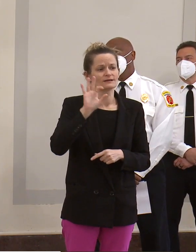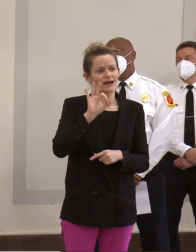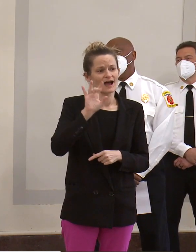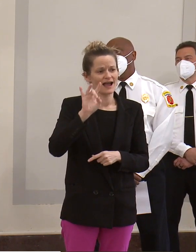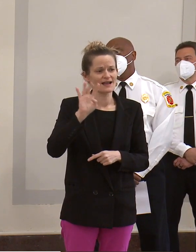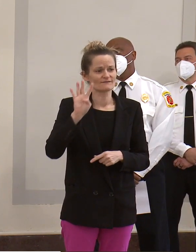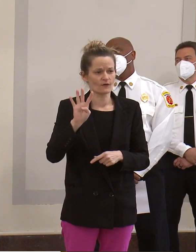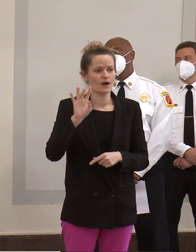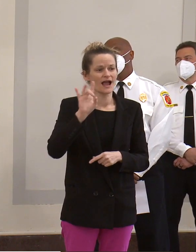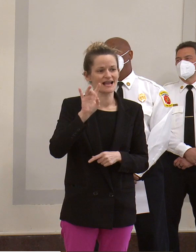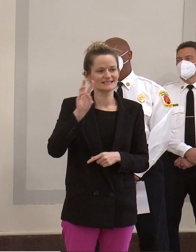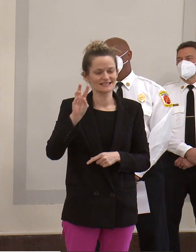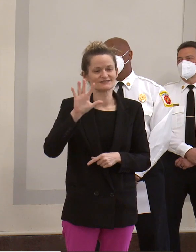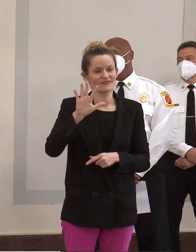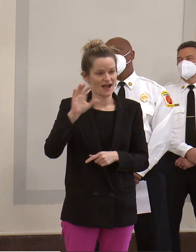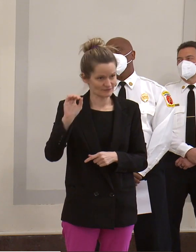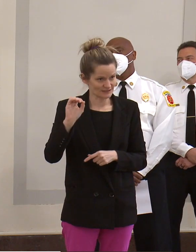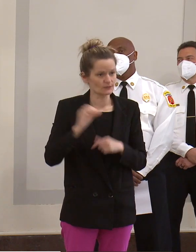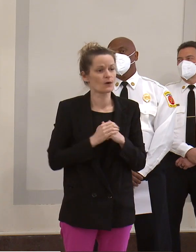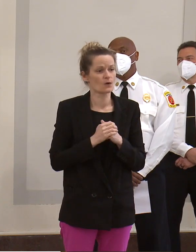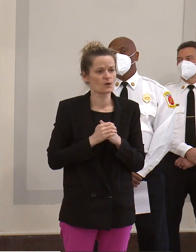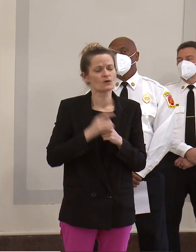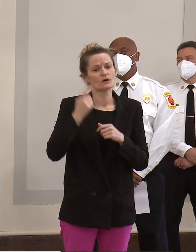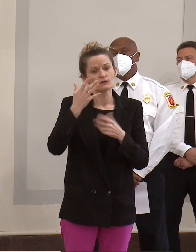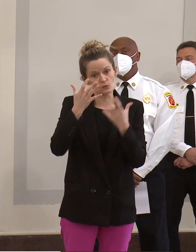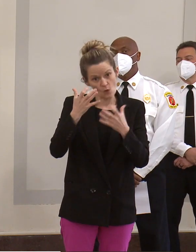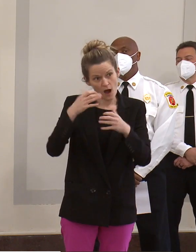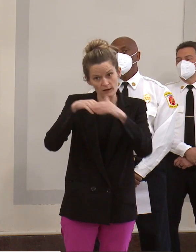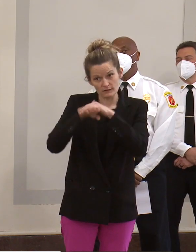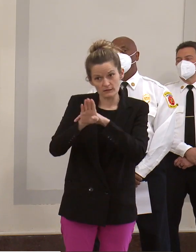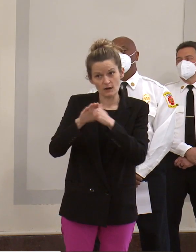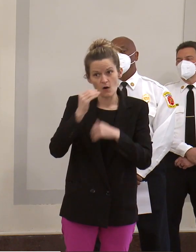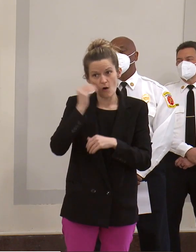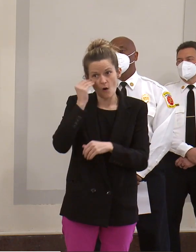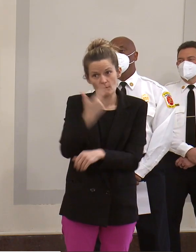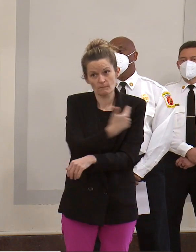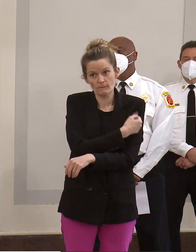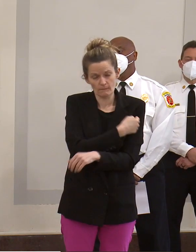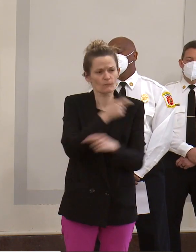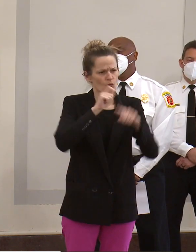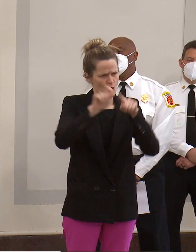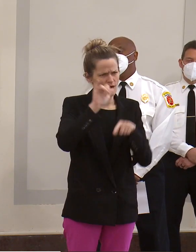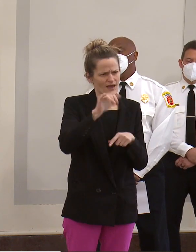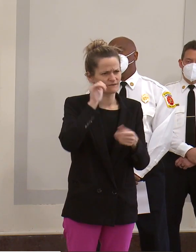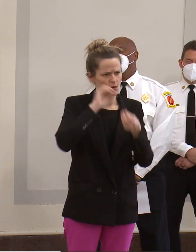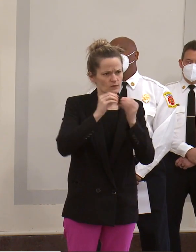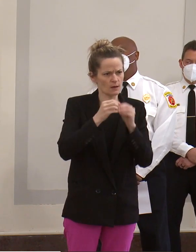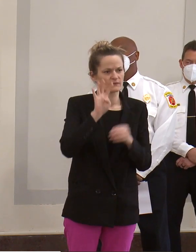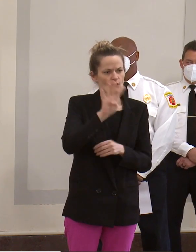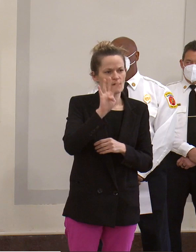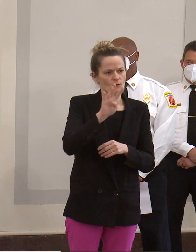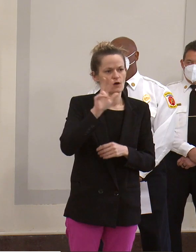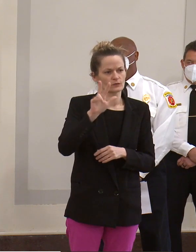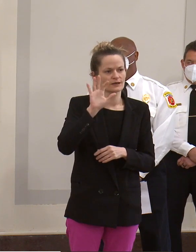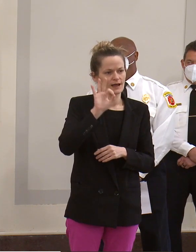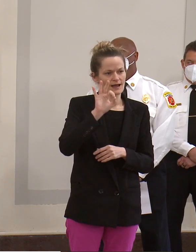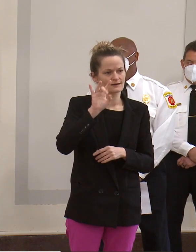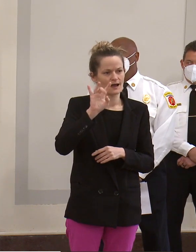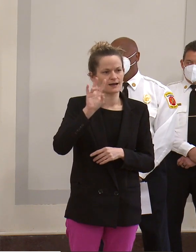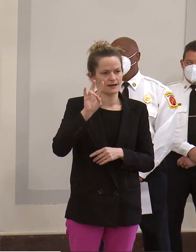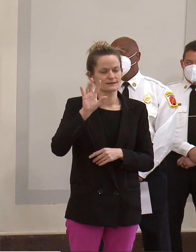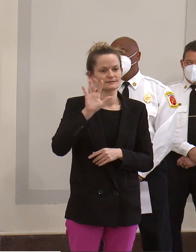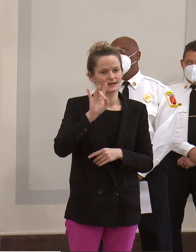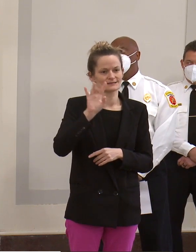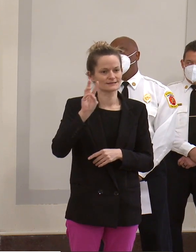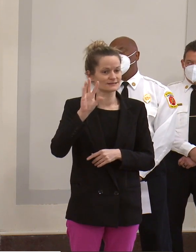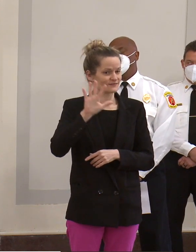443-984-8650 to schedule an in-home vaccination appointment. That's again 443-984-8650. This